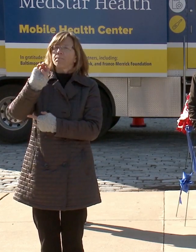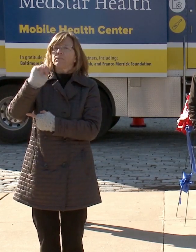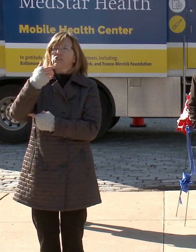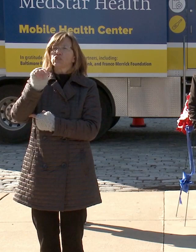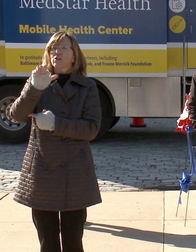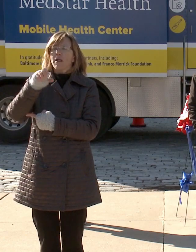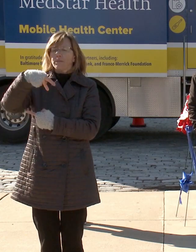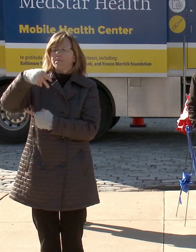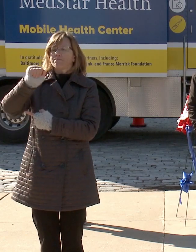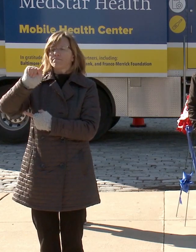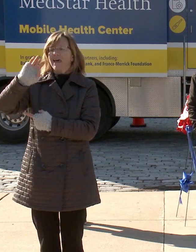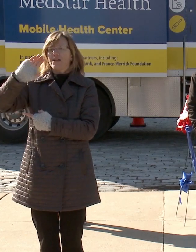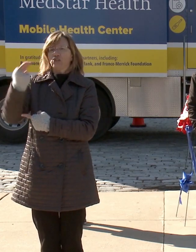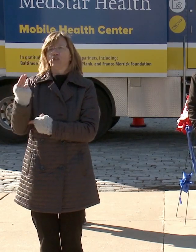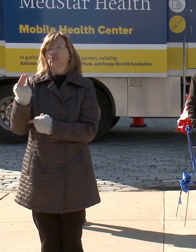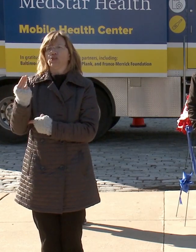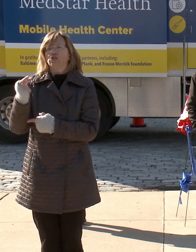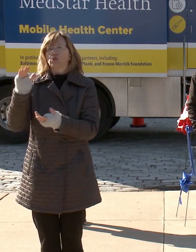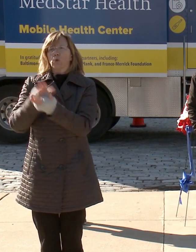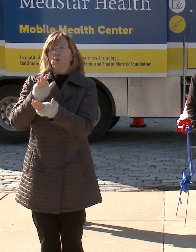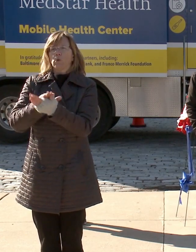efforts.